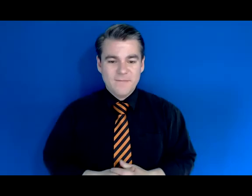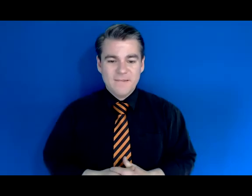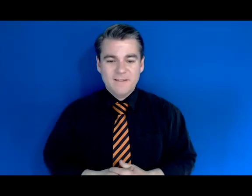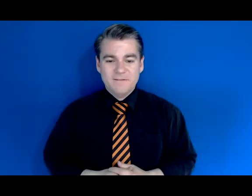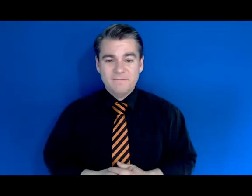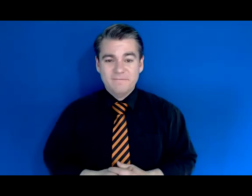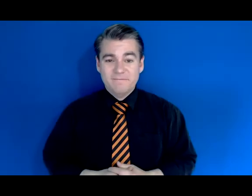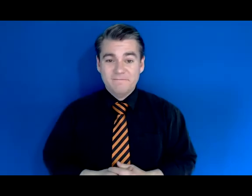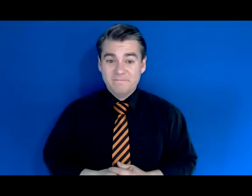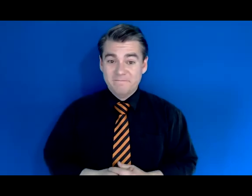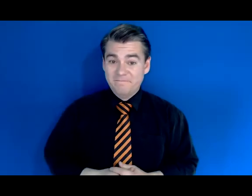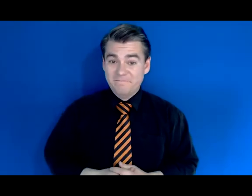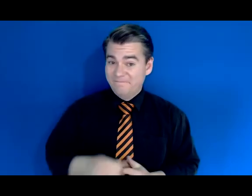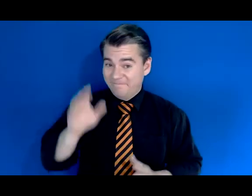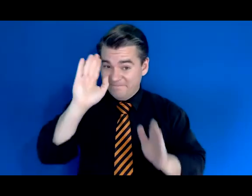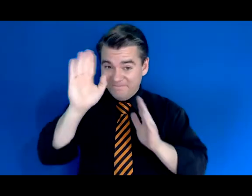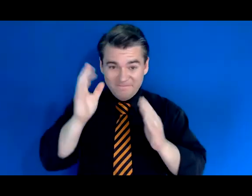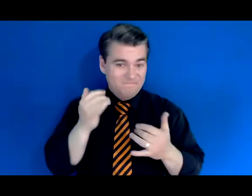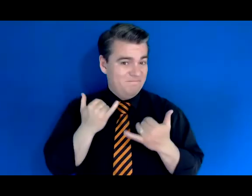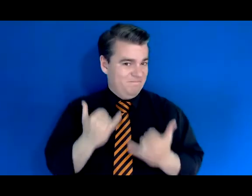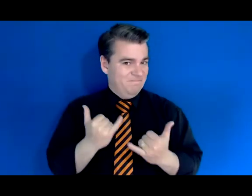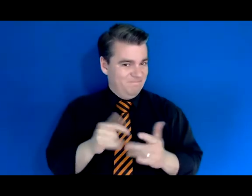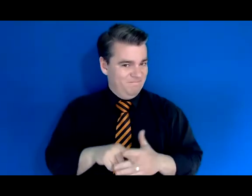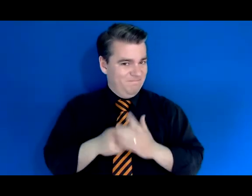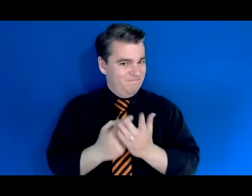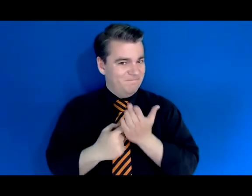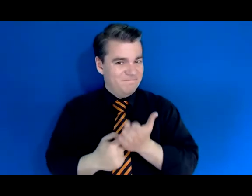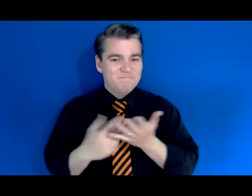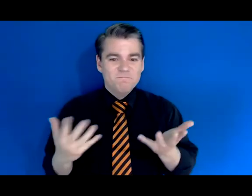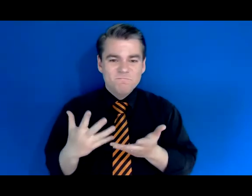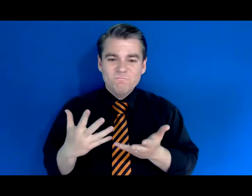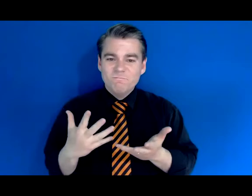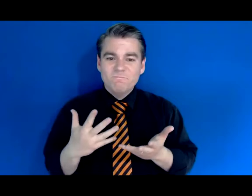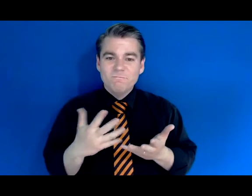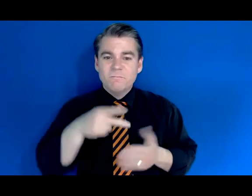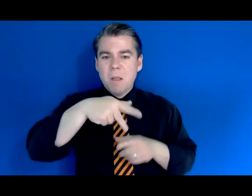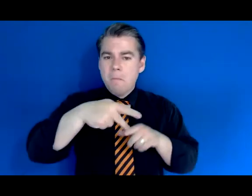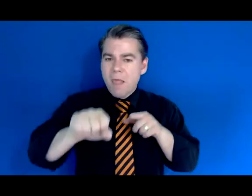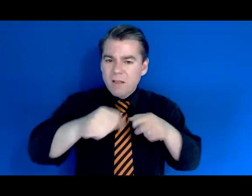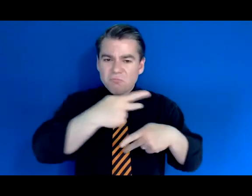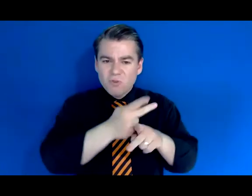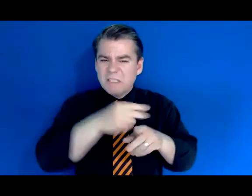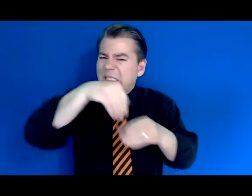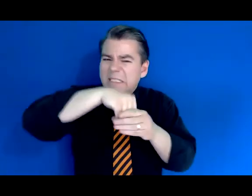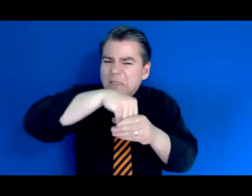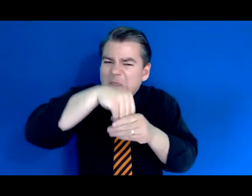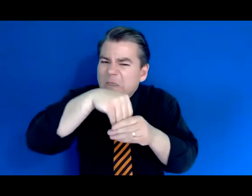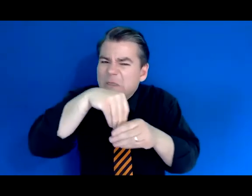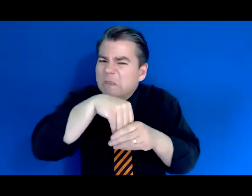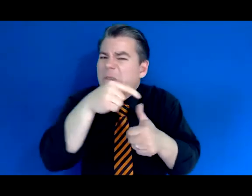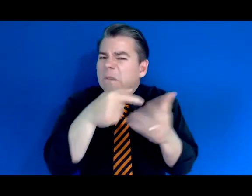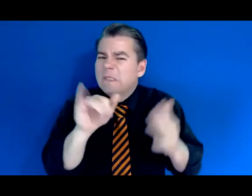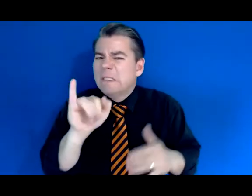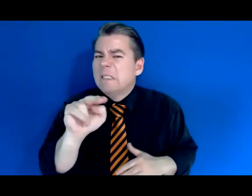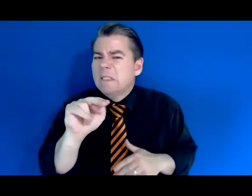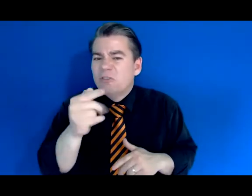Hello, and let's dive into ingredients in Plexus products. You ready? So let's talk